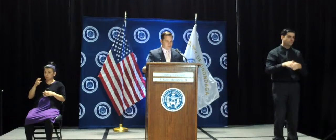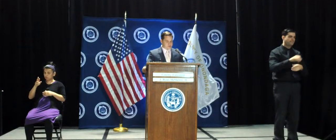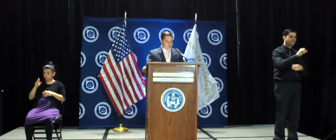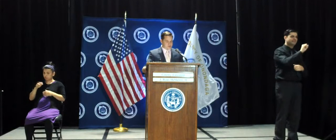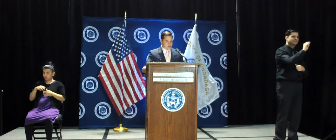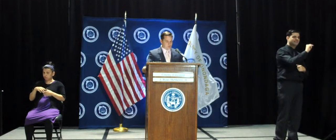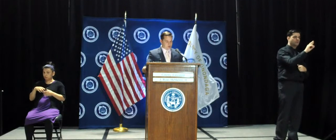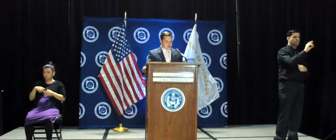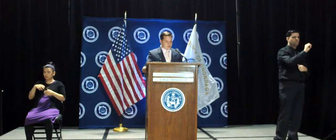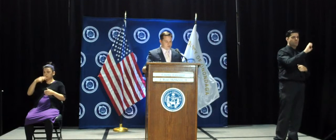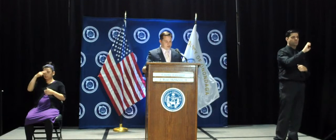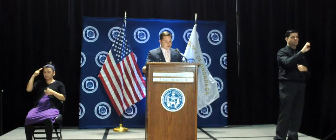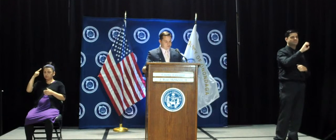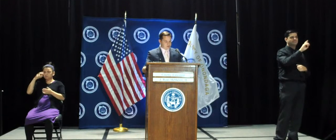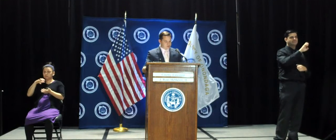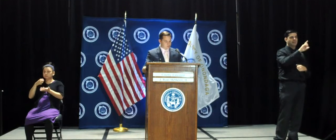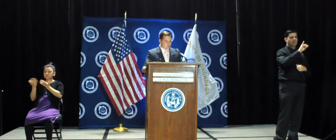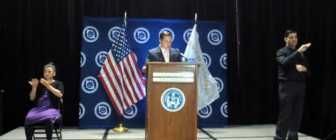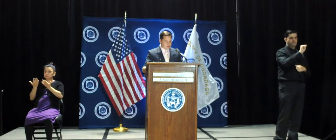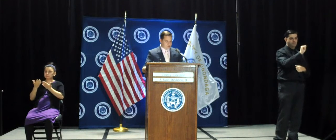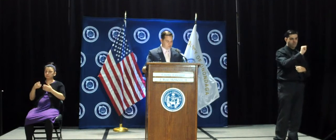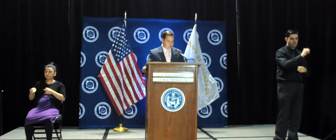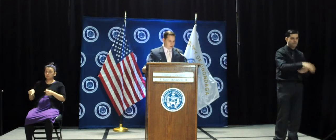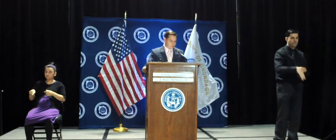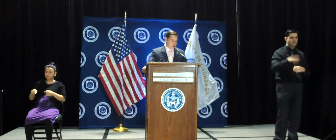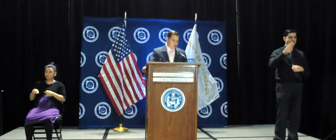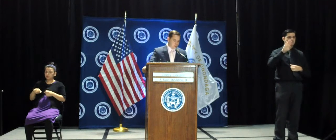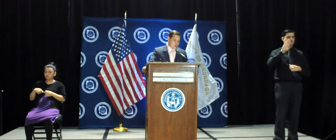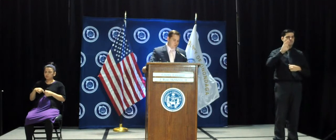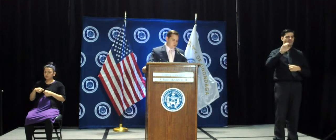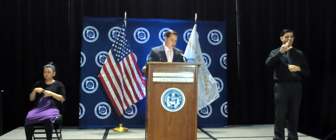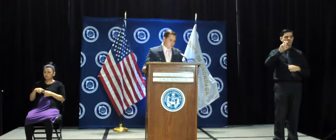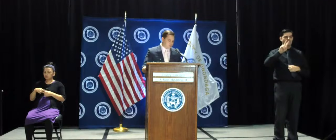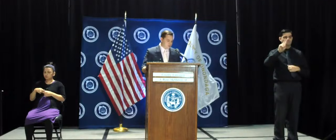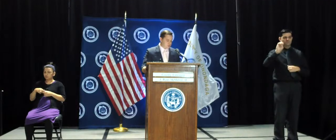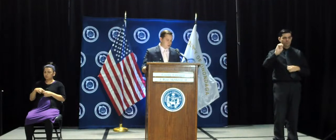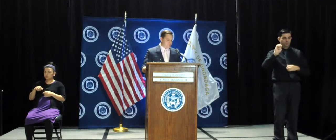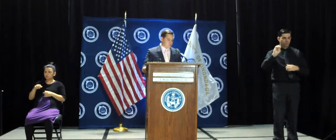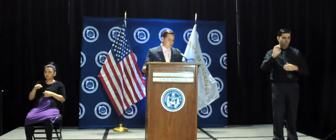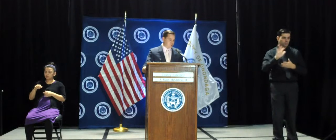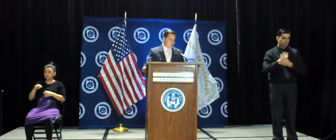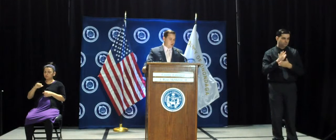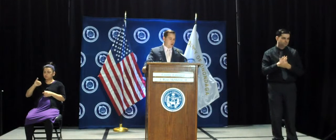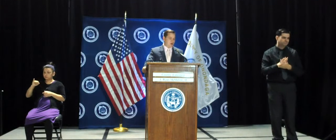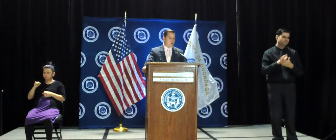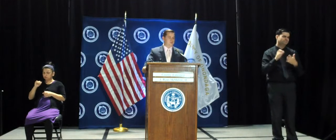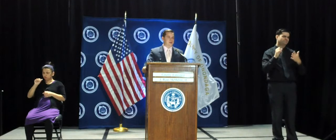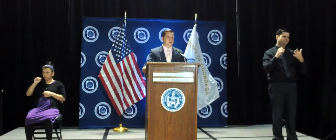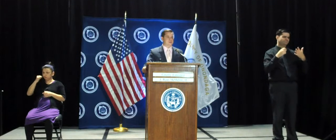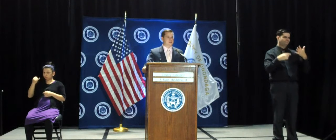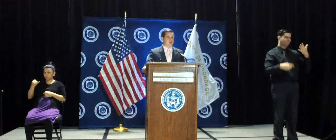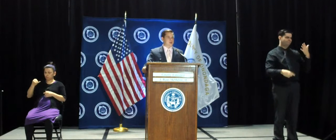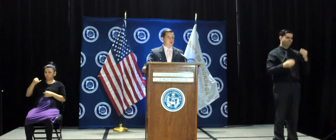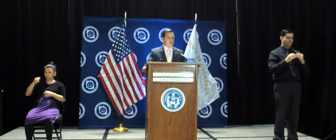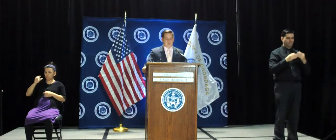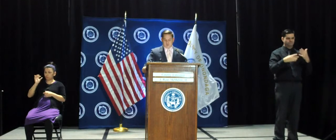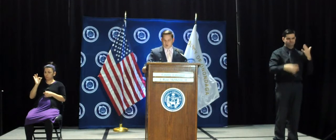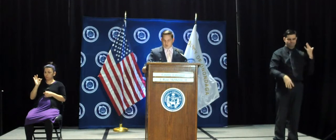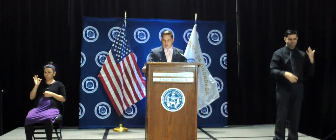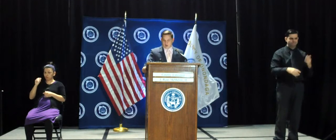Bellevue Elementary, Delaware Academy, Ed Smith, Lemoyne, McKinley Brighton, Roberts, Dr. King, and Webster, all tested